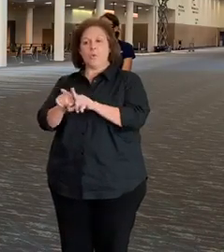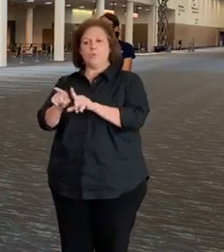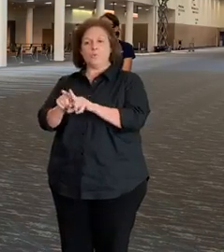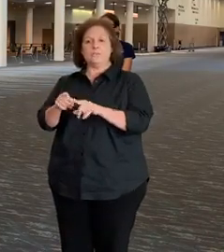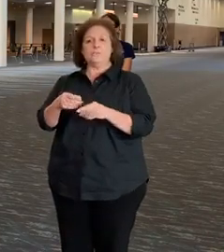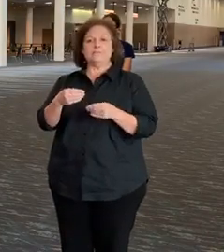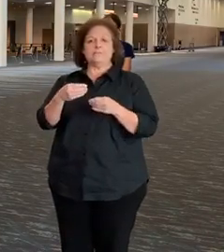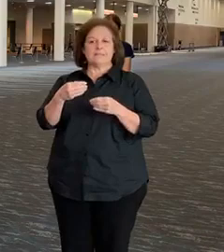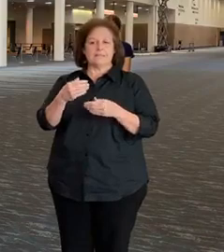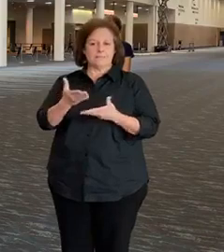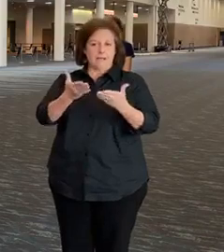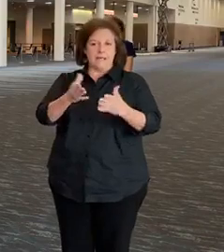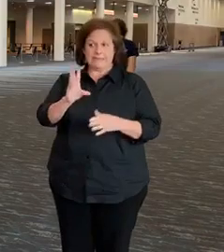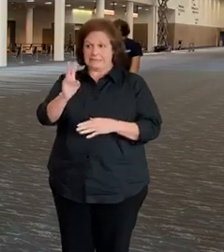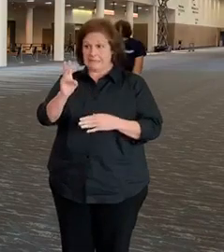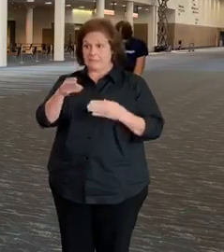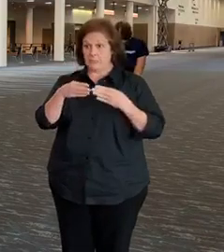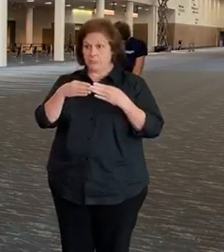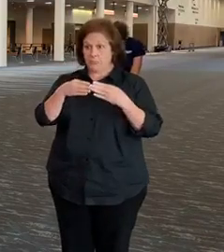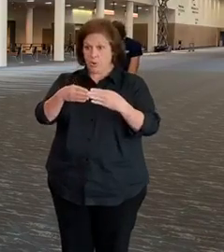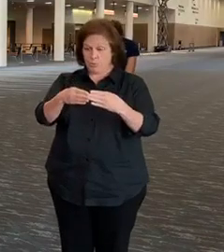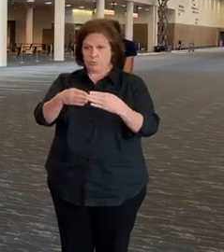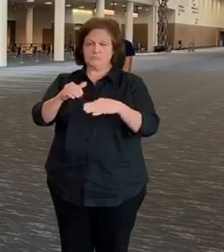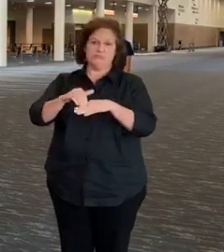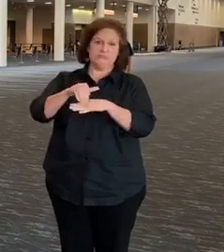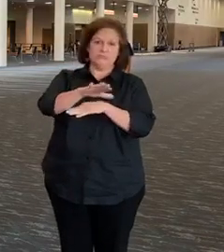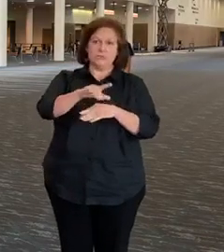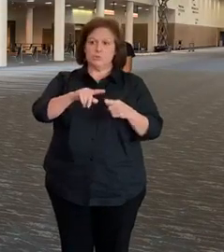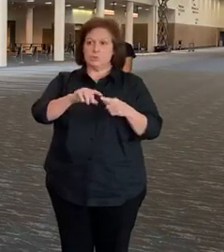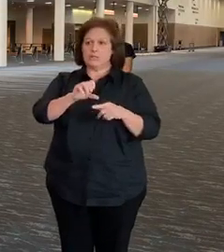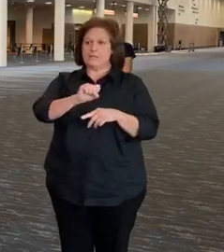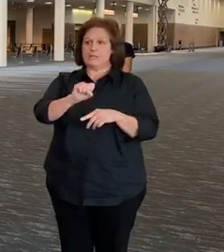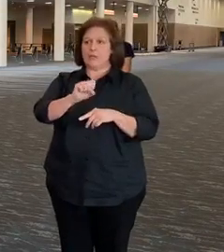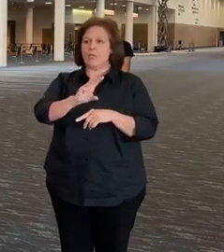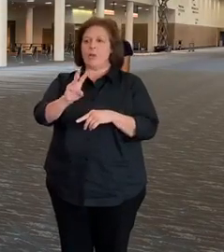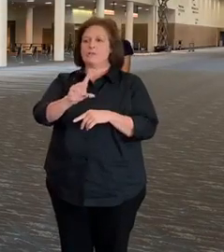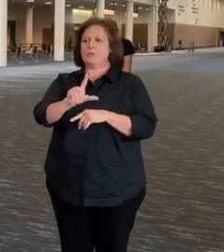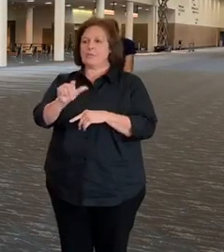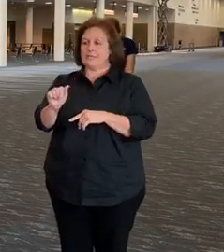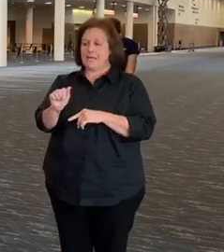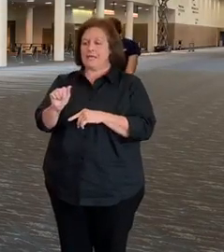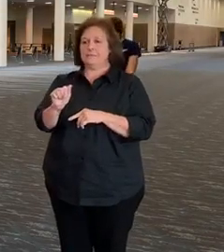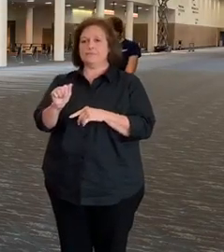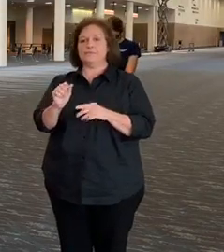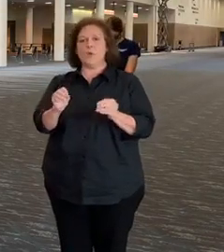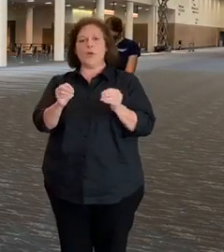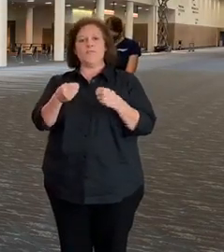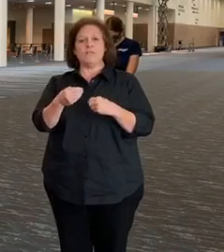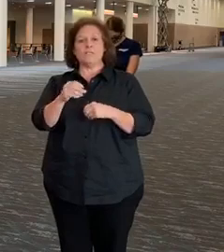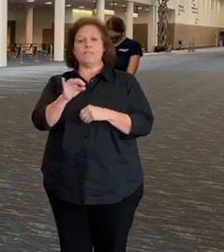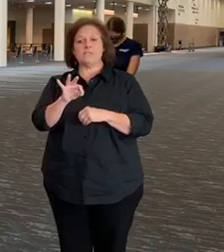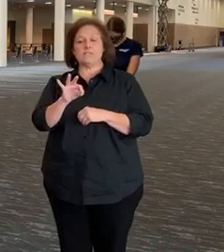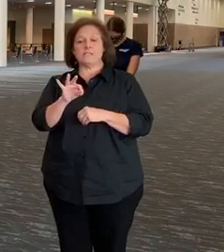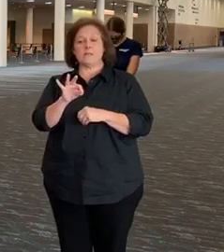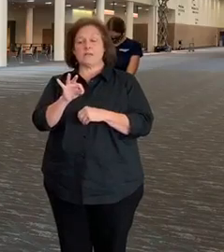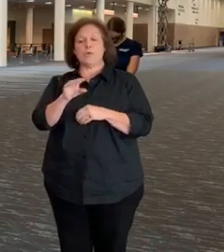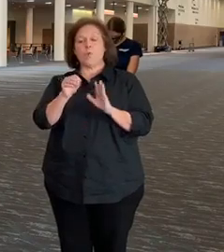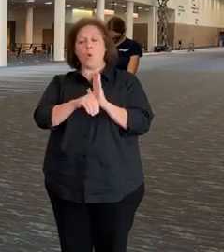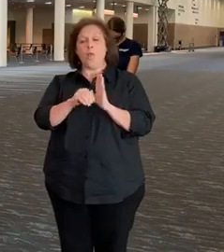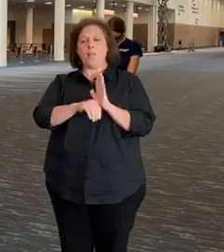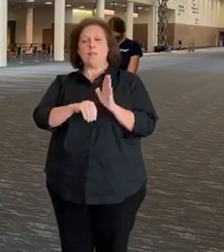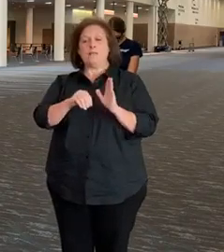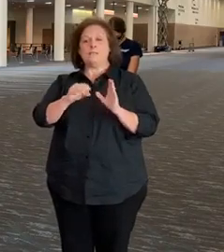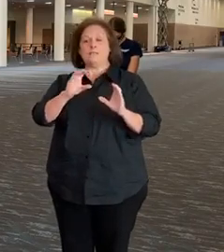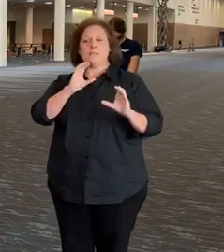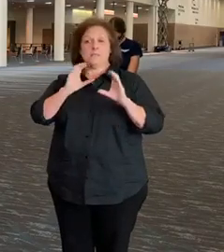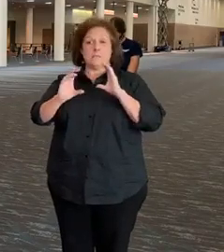provided 6 boats together that were deployed to Southwest Louisiana. The office of the Orleans